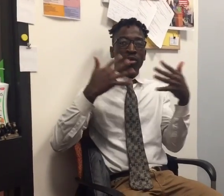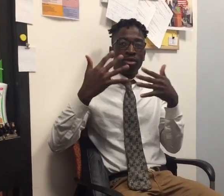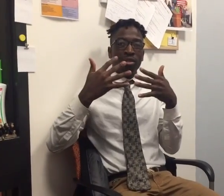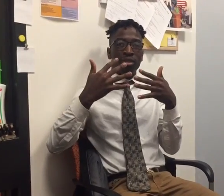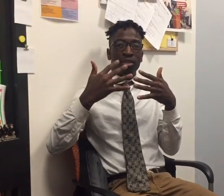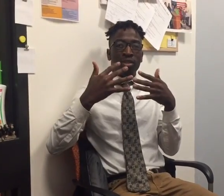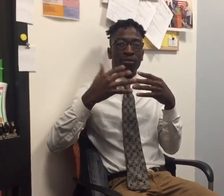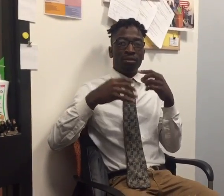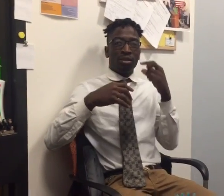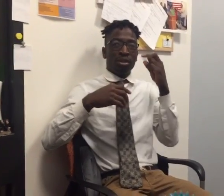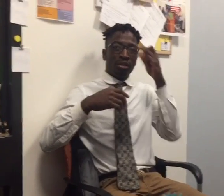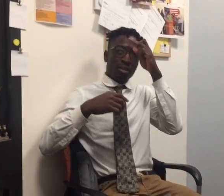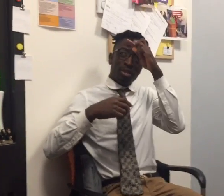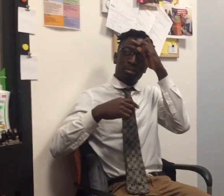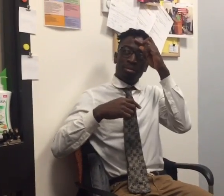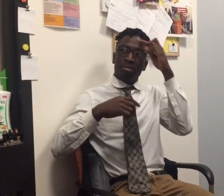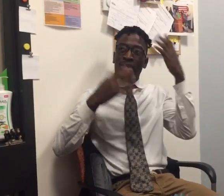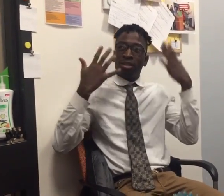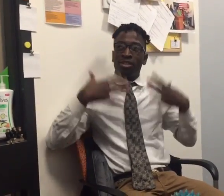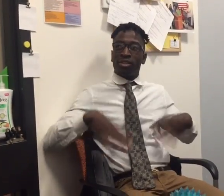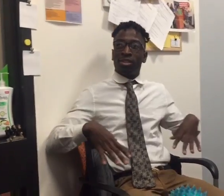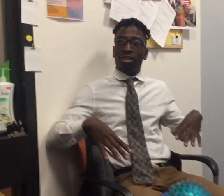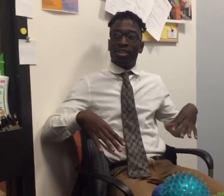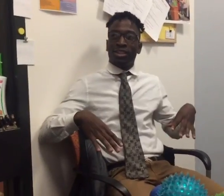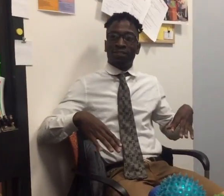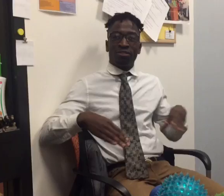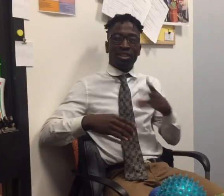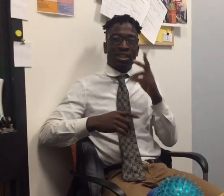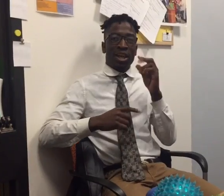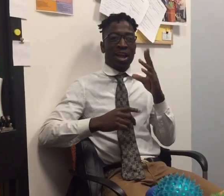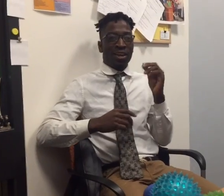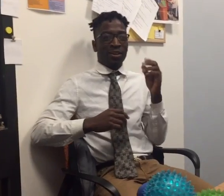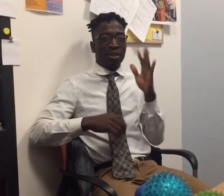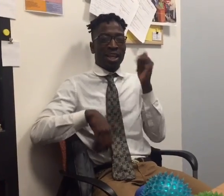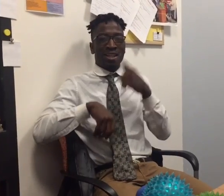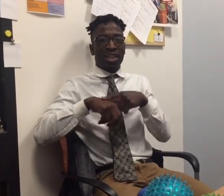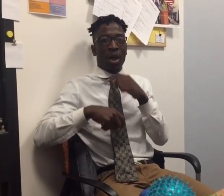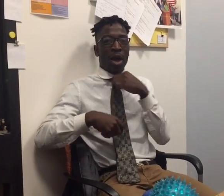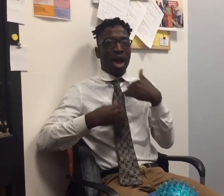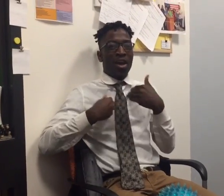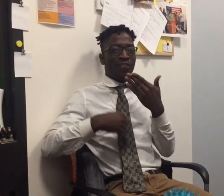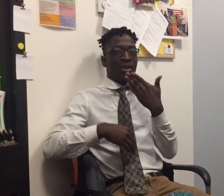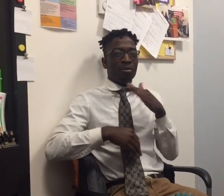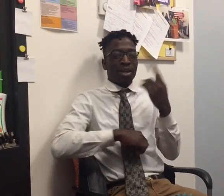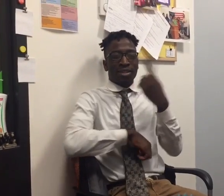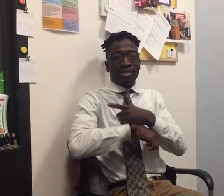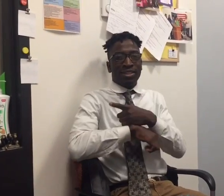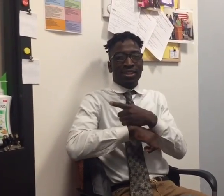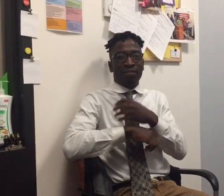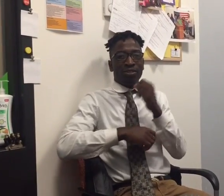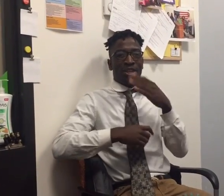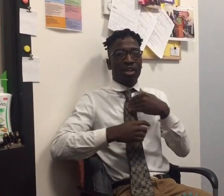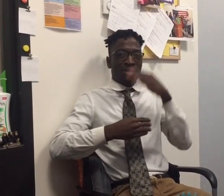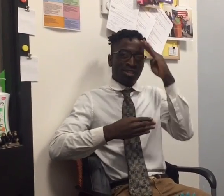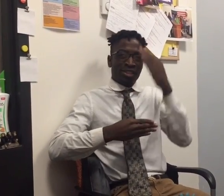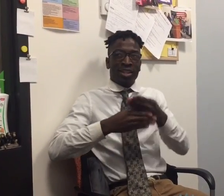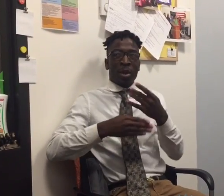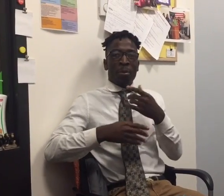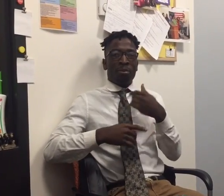And some Star Wars characters as well. Like Darth Vader, yep. Other characters as well. But if I'm having a bad day or